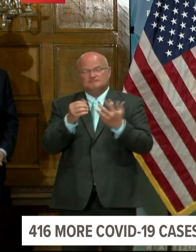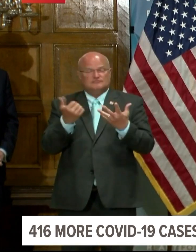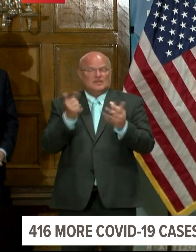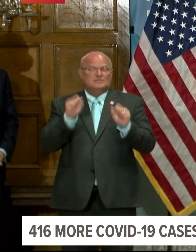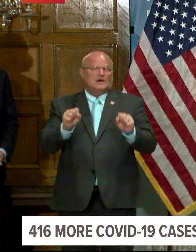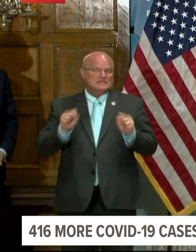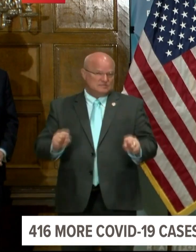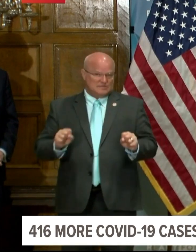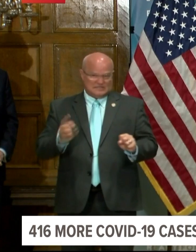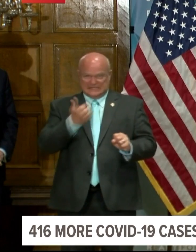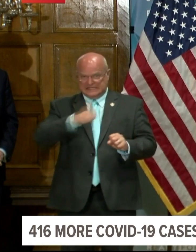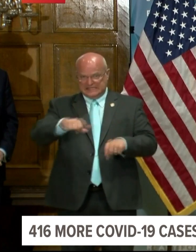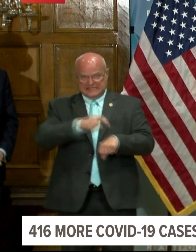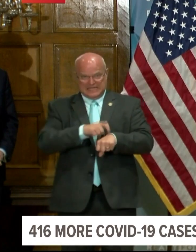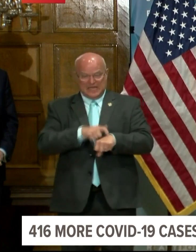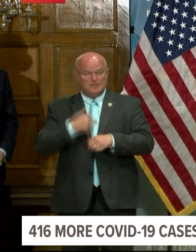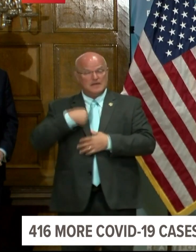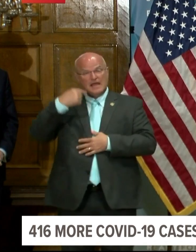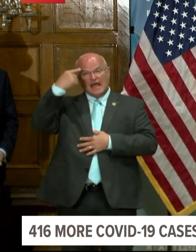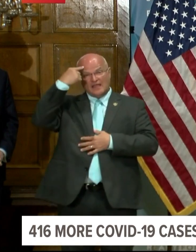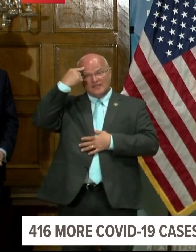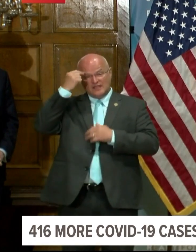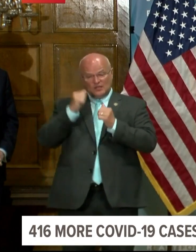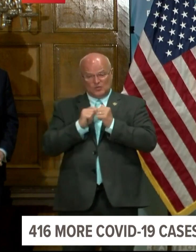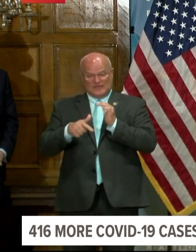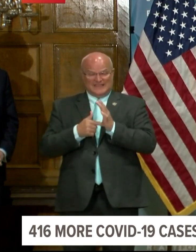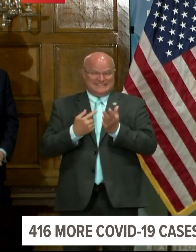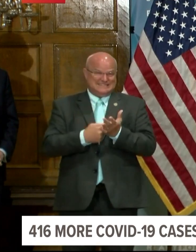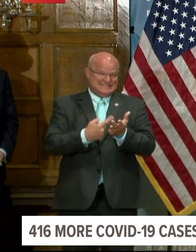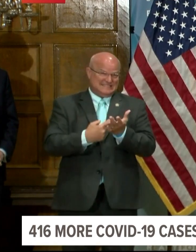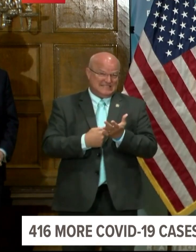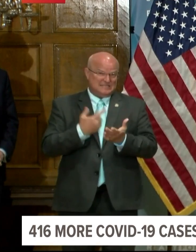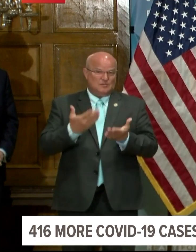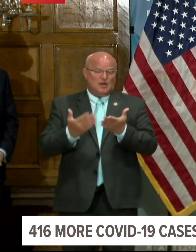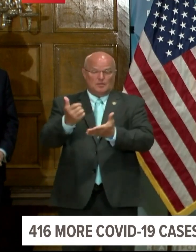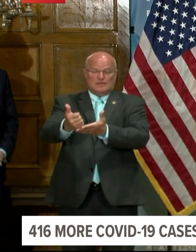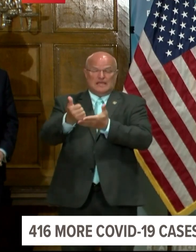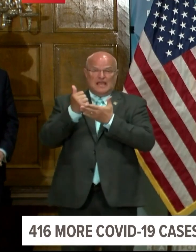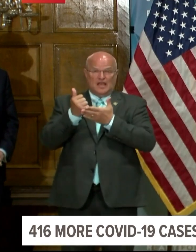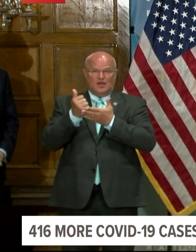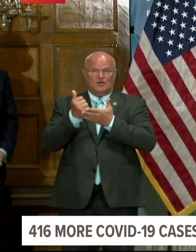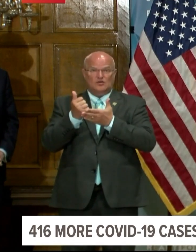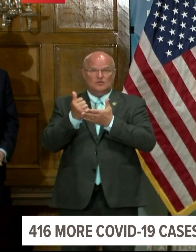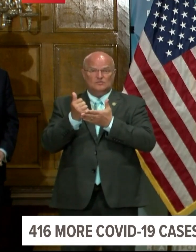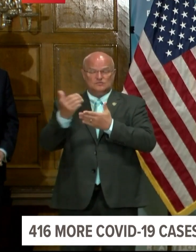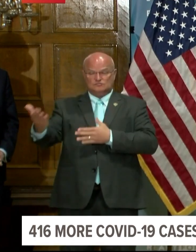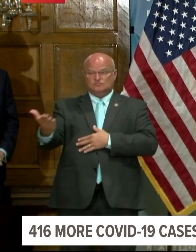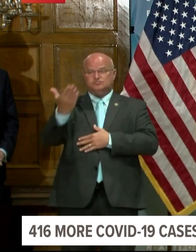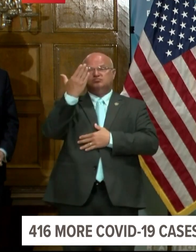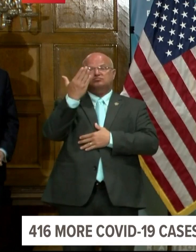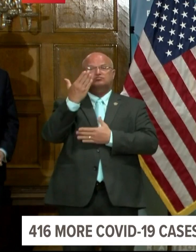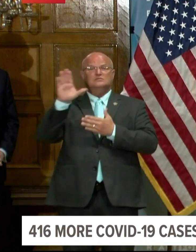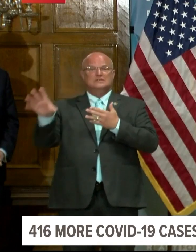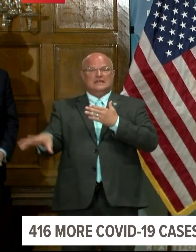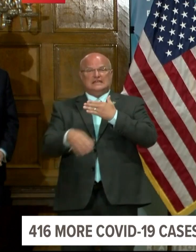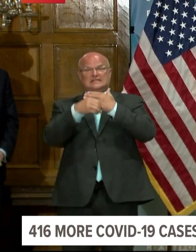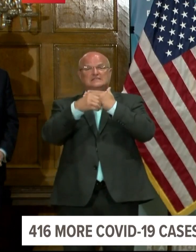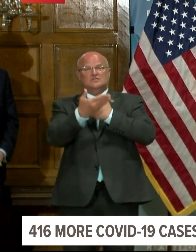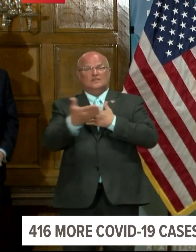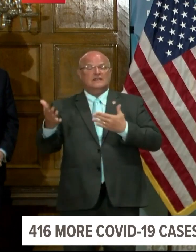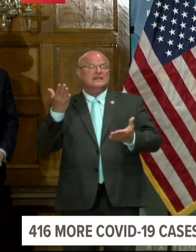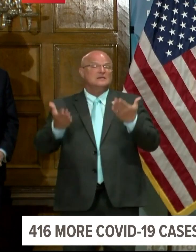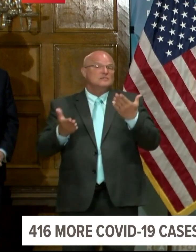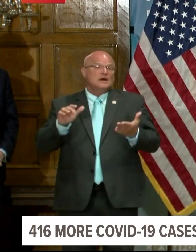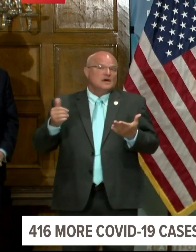possibility of a special session. I think that with this discussion, it probably helped to bring forward some additional issues that